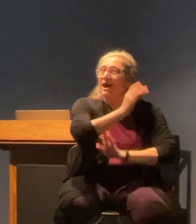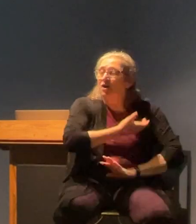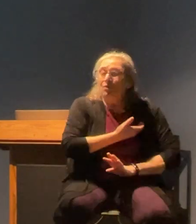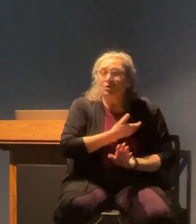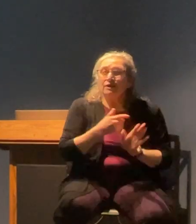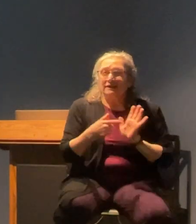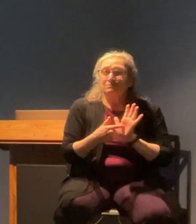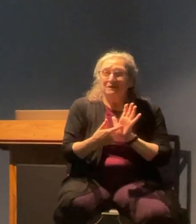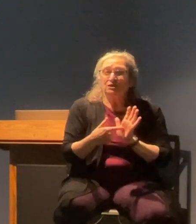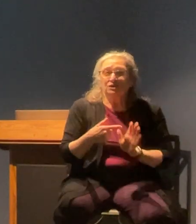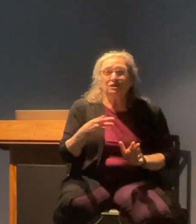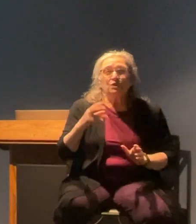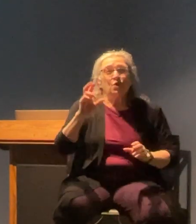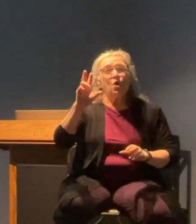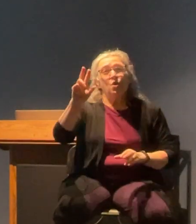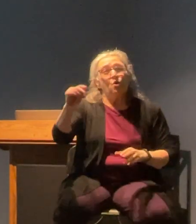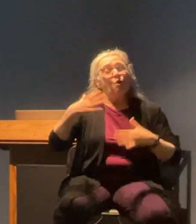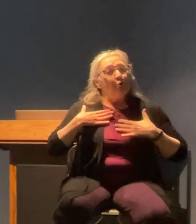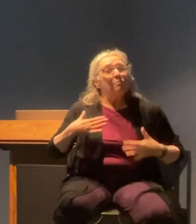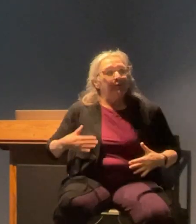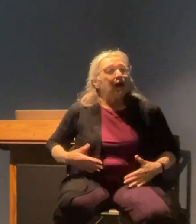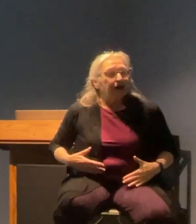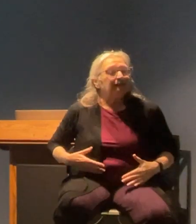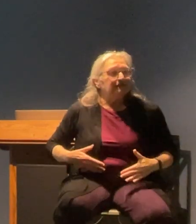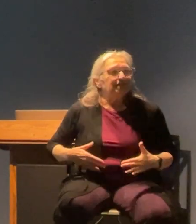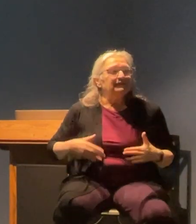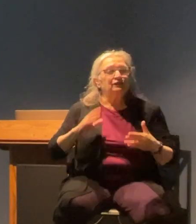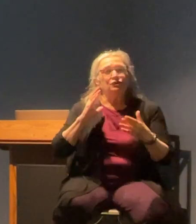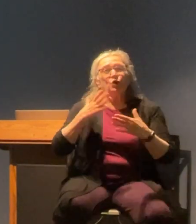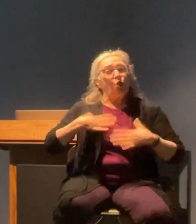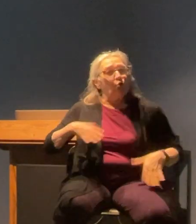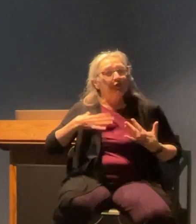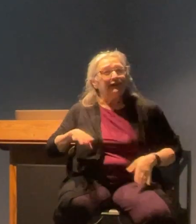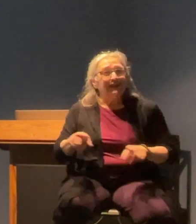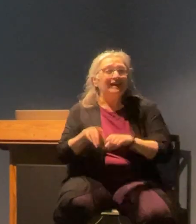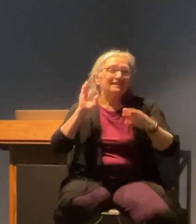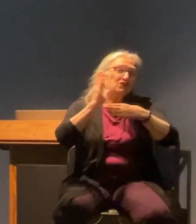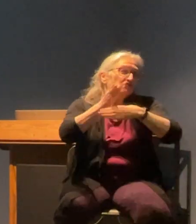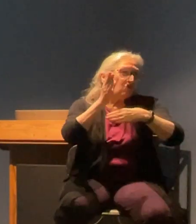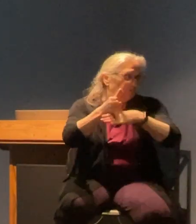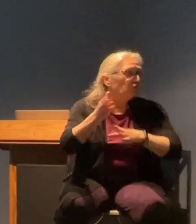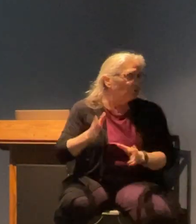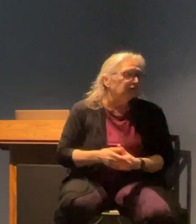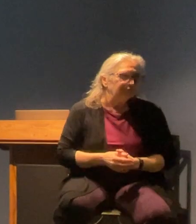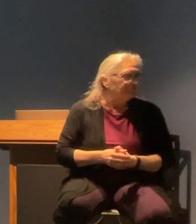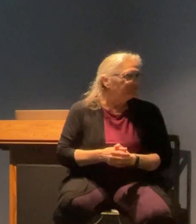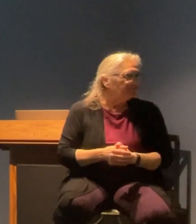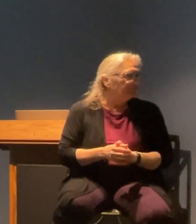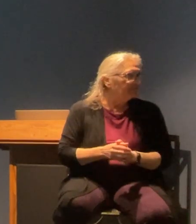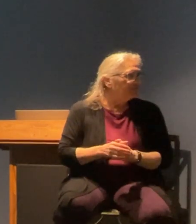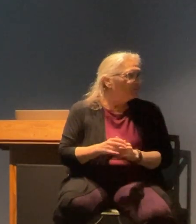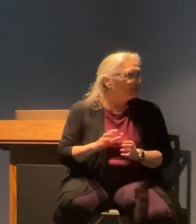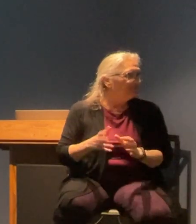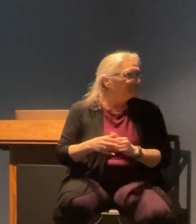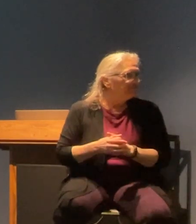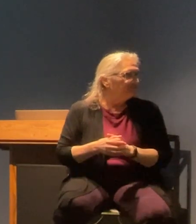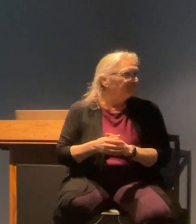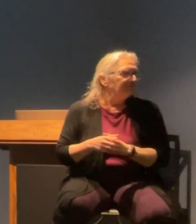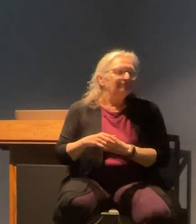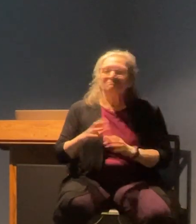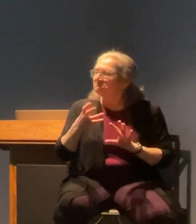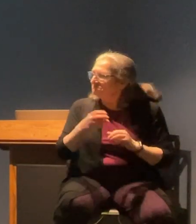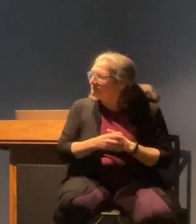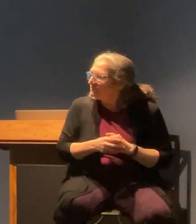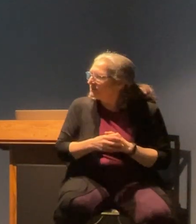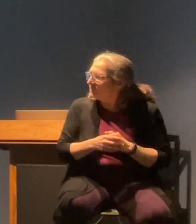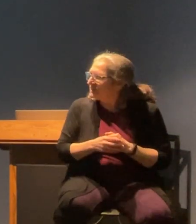So we're going to jump right in. Does that sound good? That's good. All right, let's do it. Okay, Jonathan, we are here today